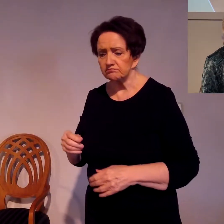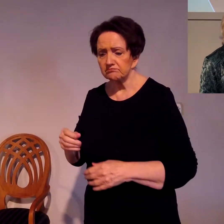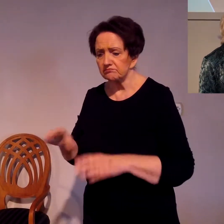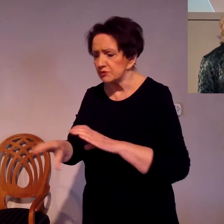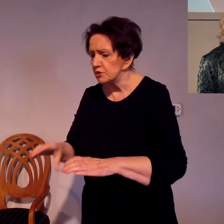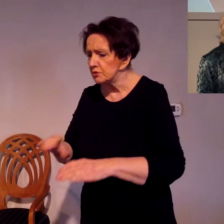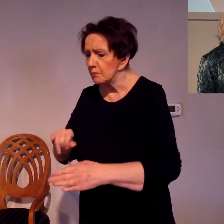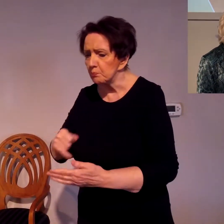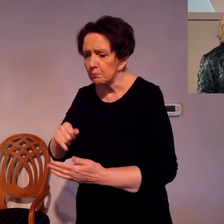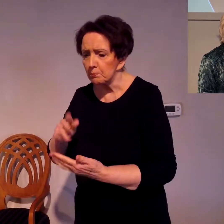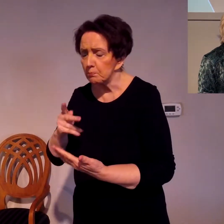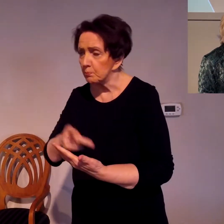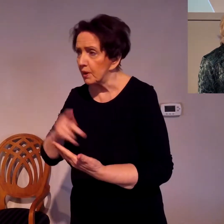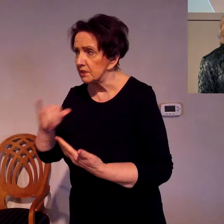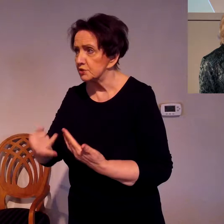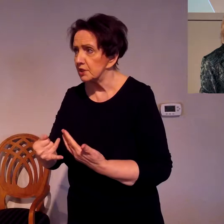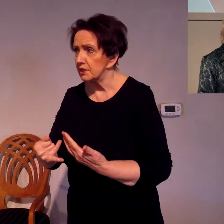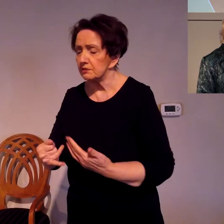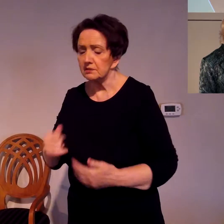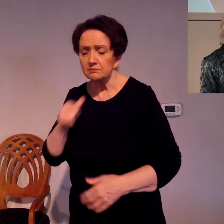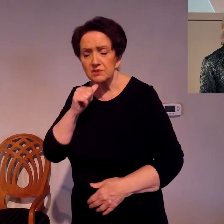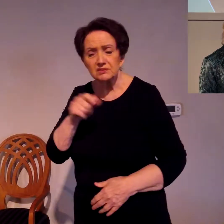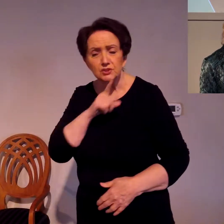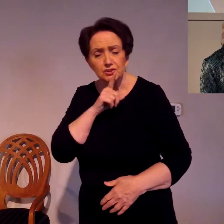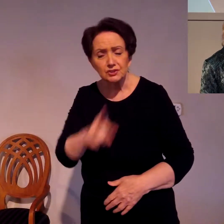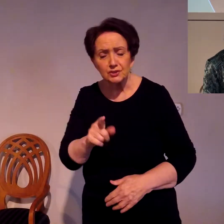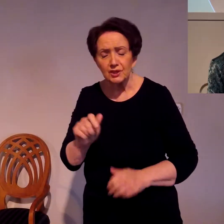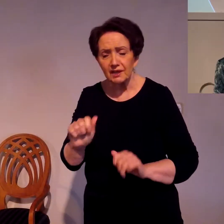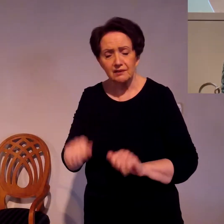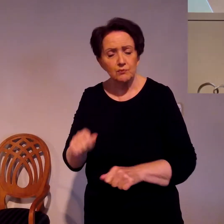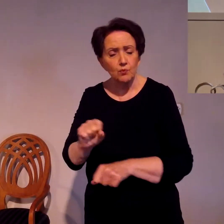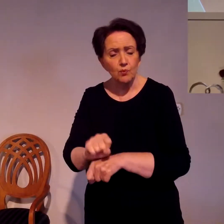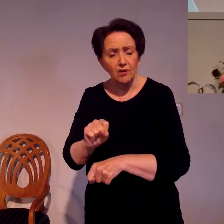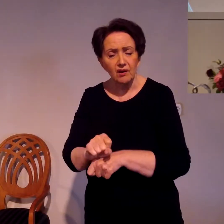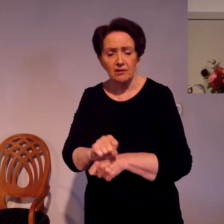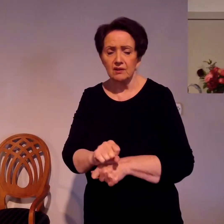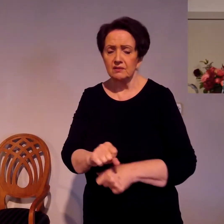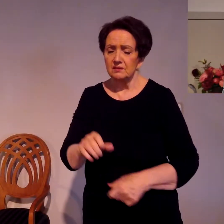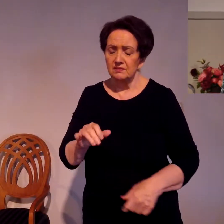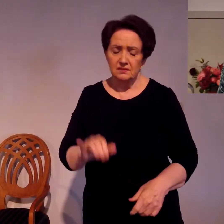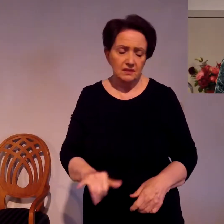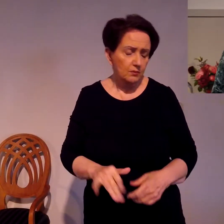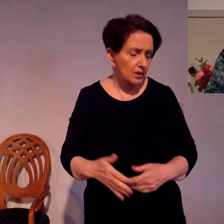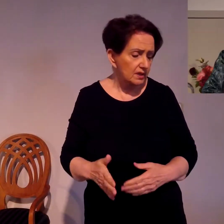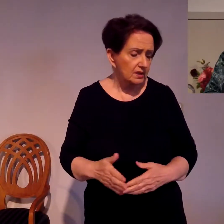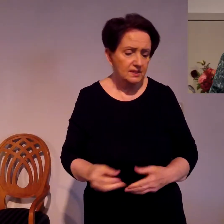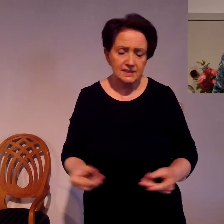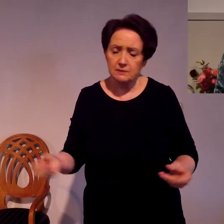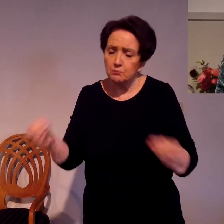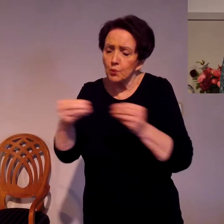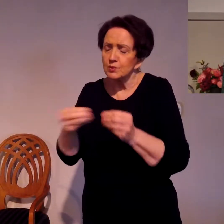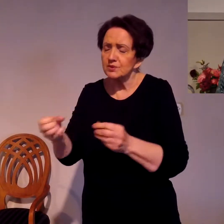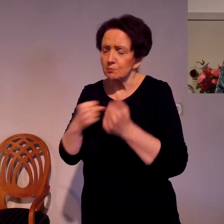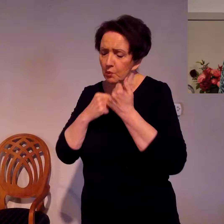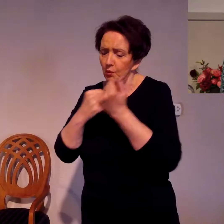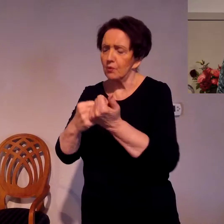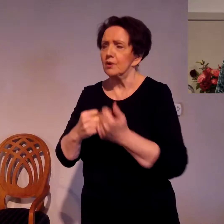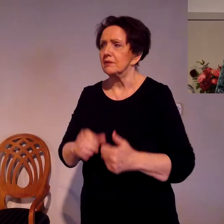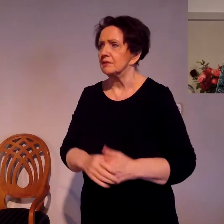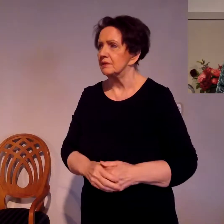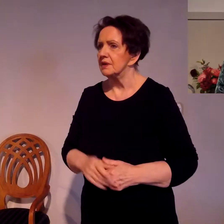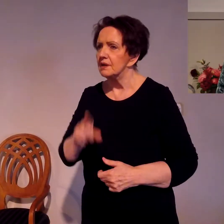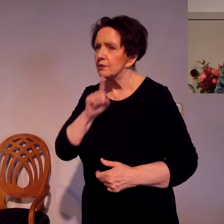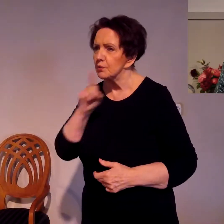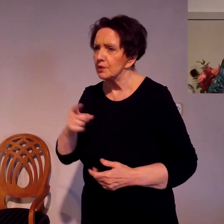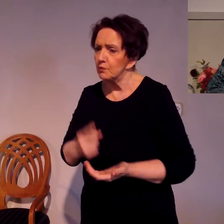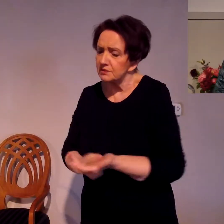projects, and I am not certain that I can work under these kinds of conditions. I need more support from you. I really want to talk about what's